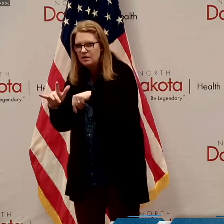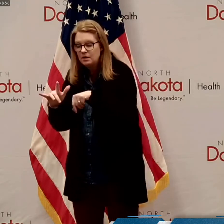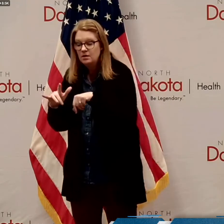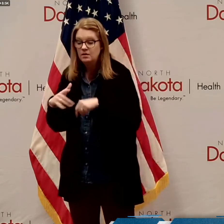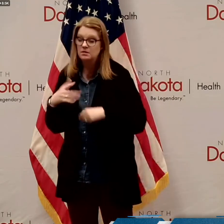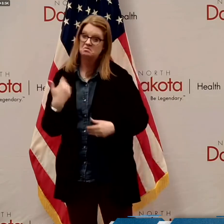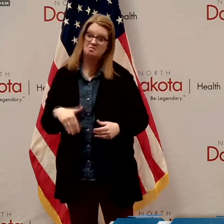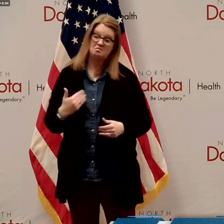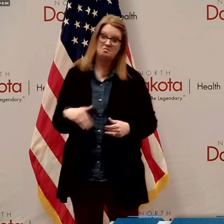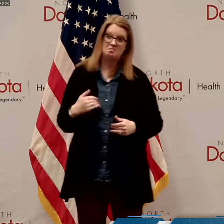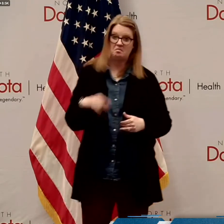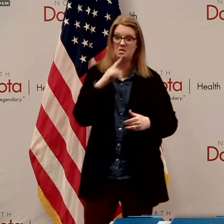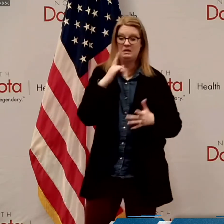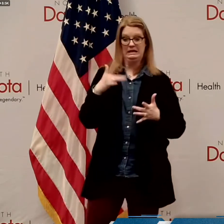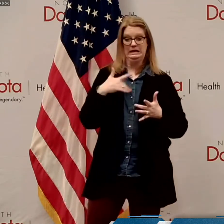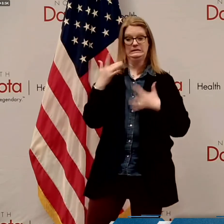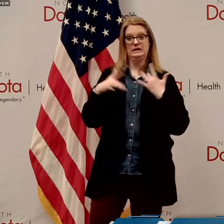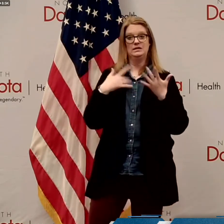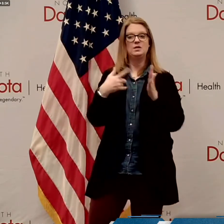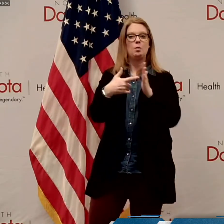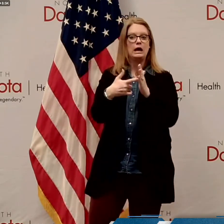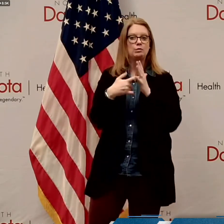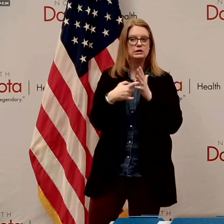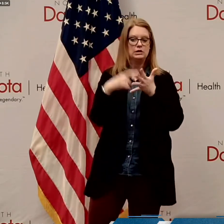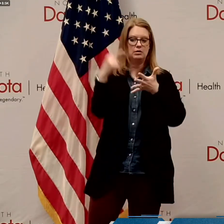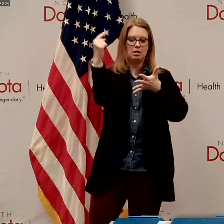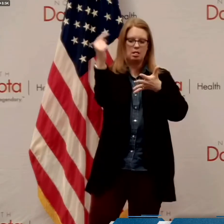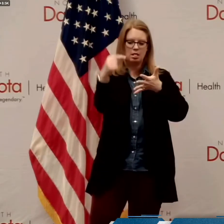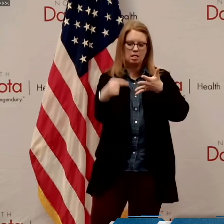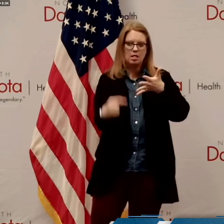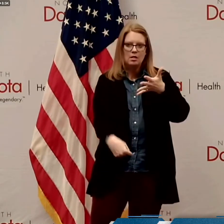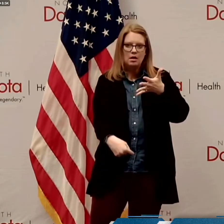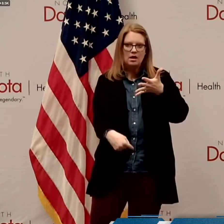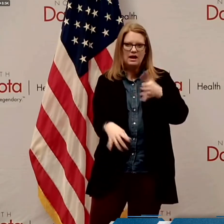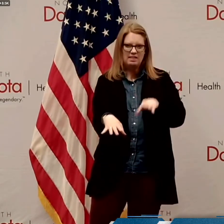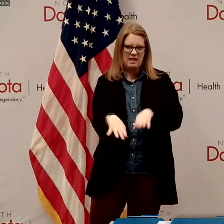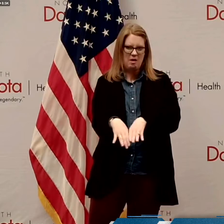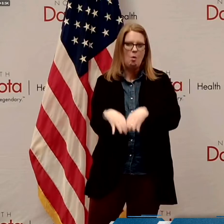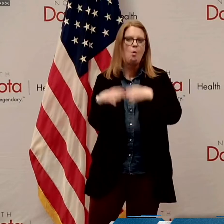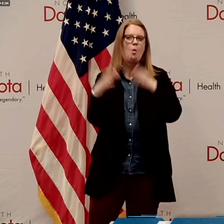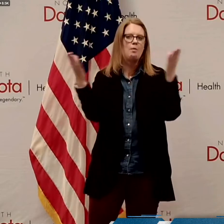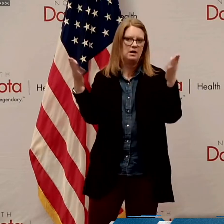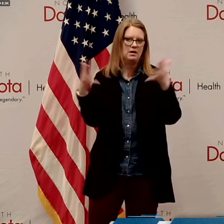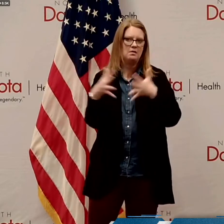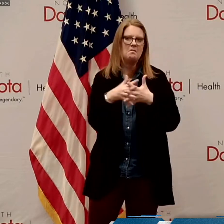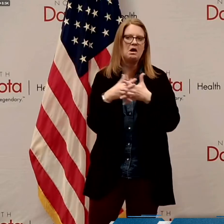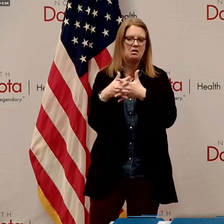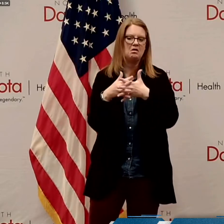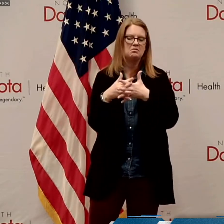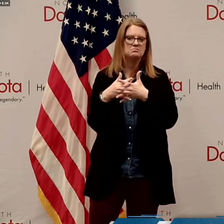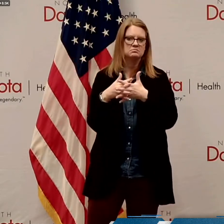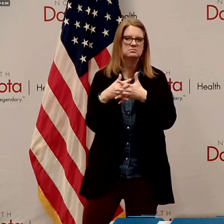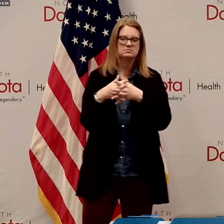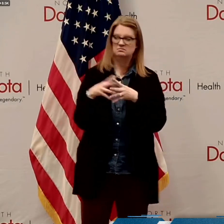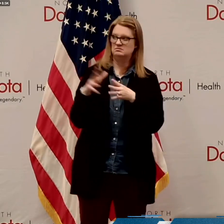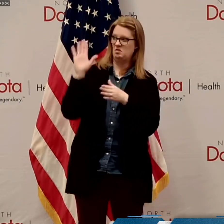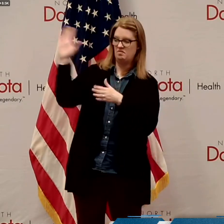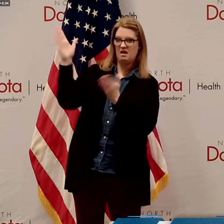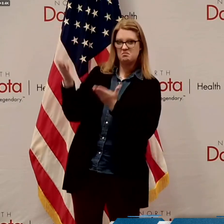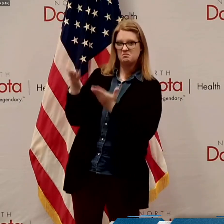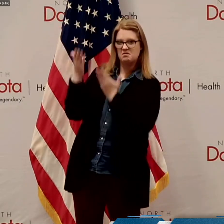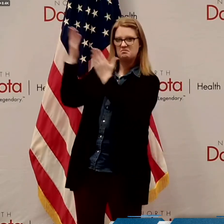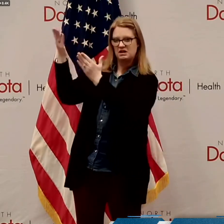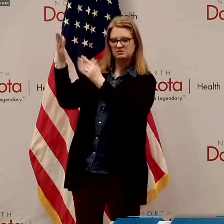see that the criteria that's being discussed in the Opening Up America again mirrors almost identically what we've